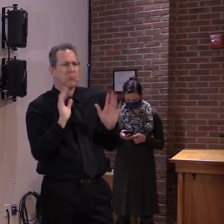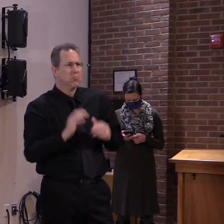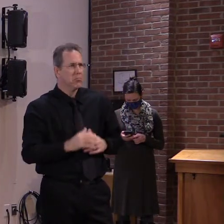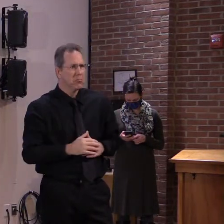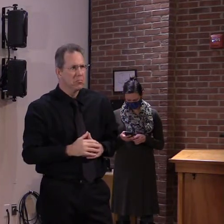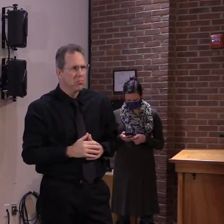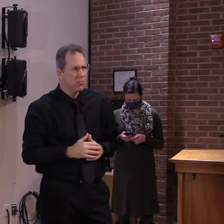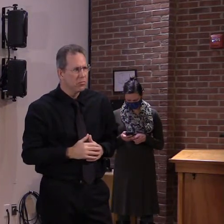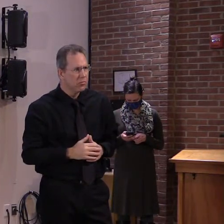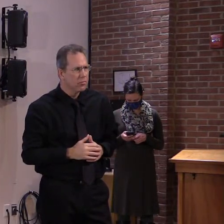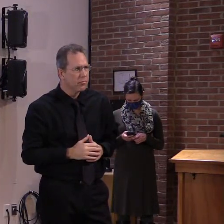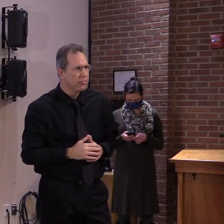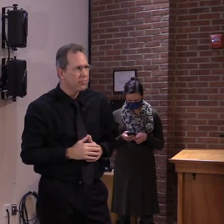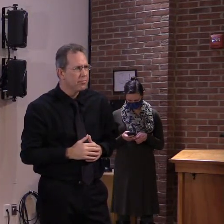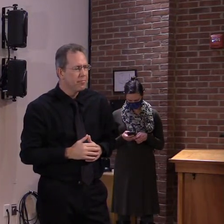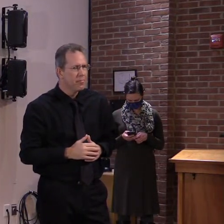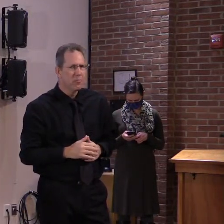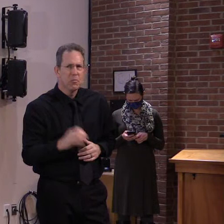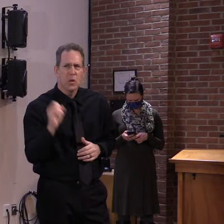Okay, thank you.